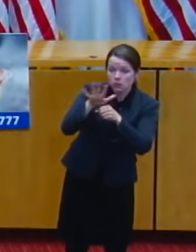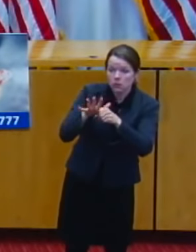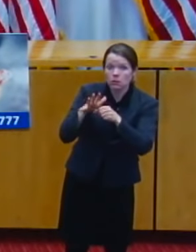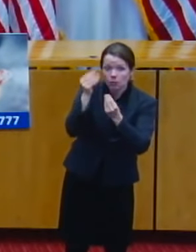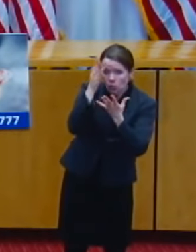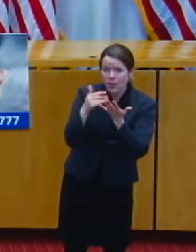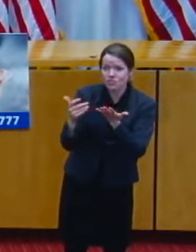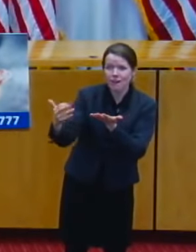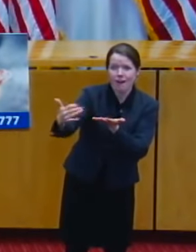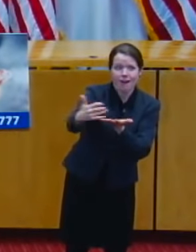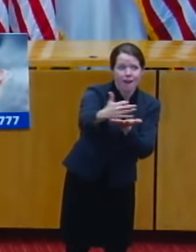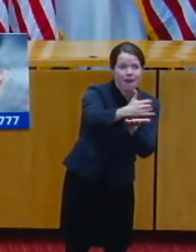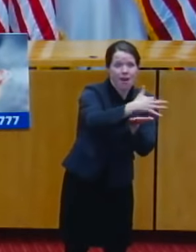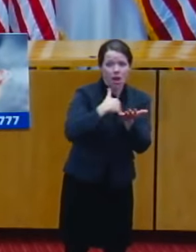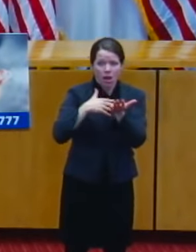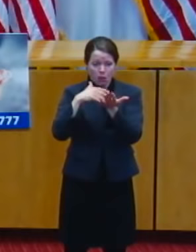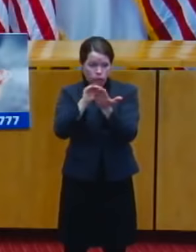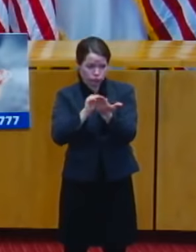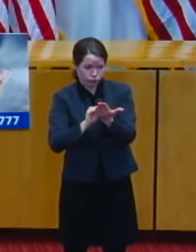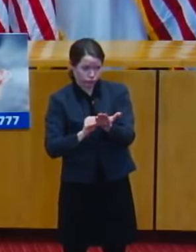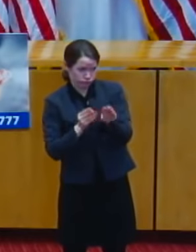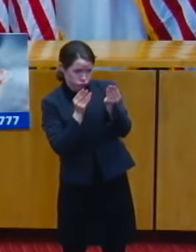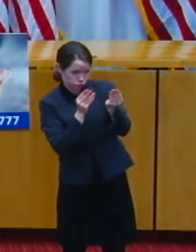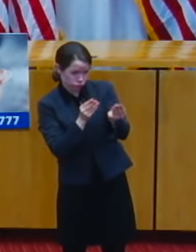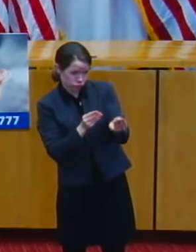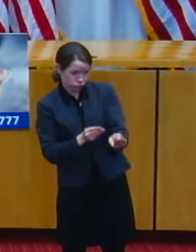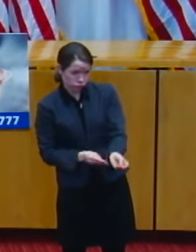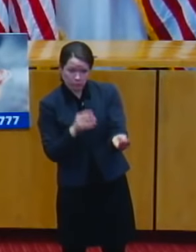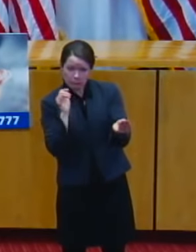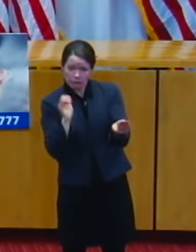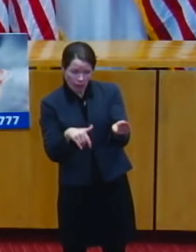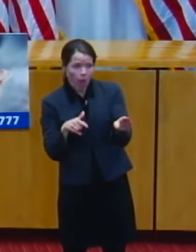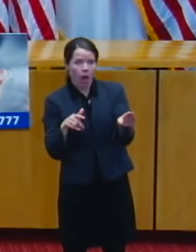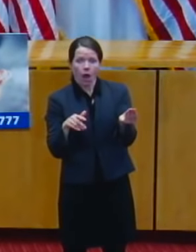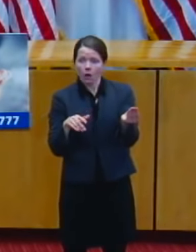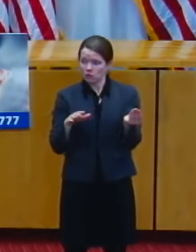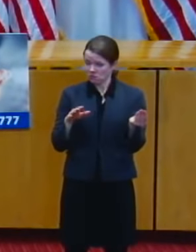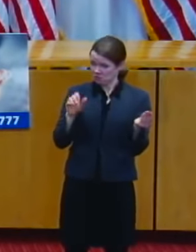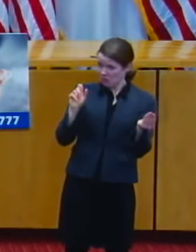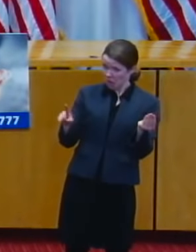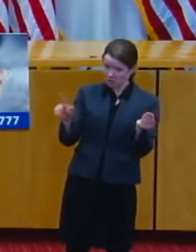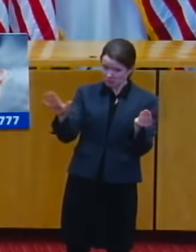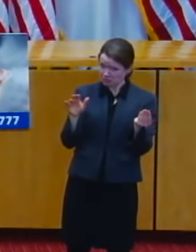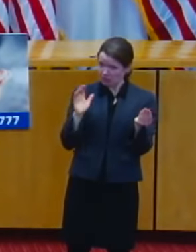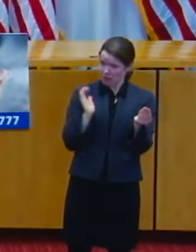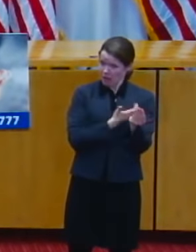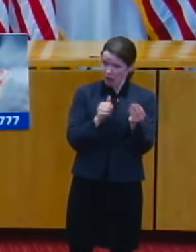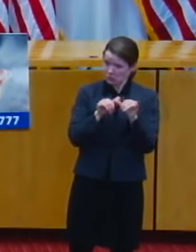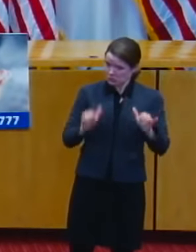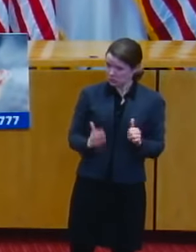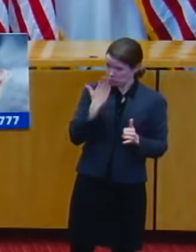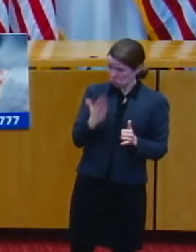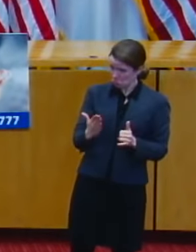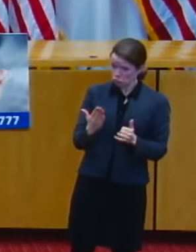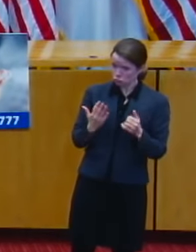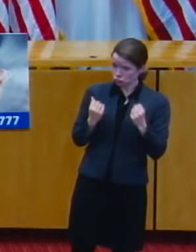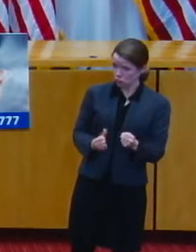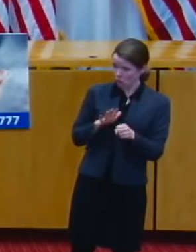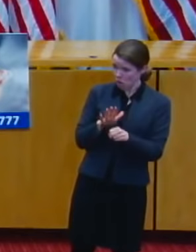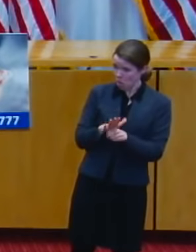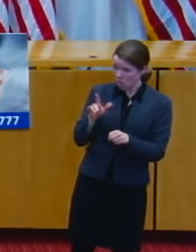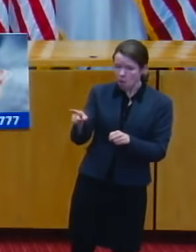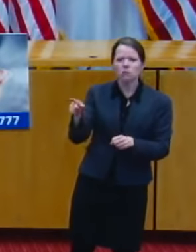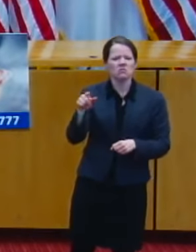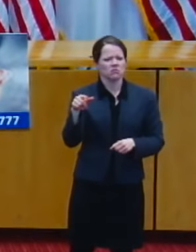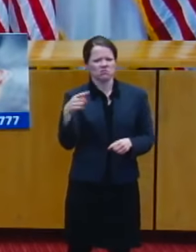robust enough to play really big in this space. So I definitely don't think Maven is going to be our issue with respect